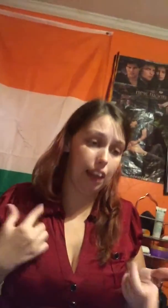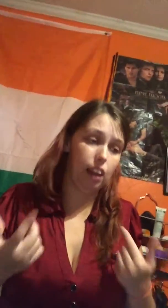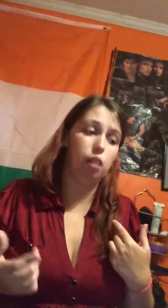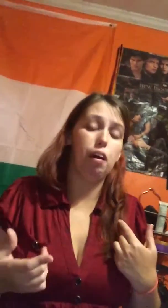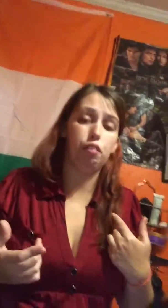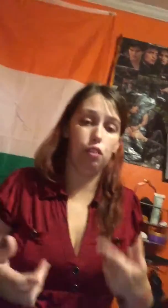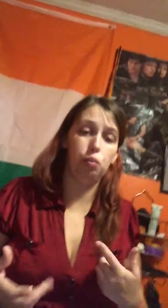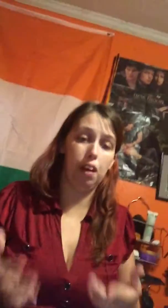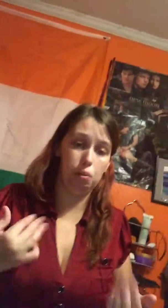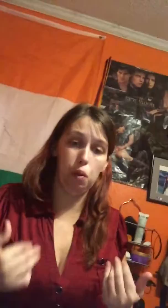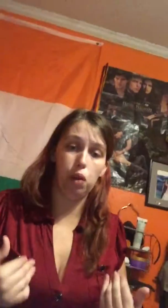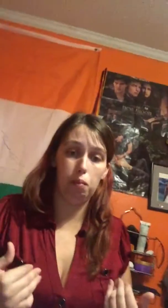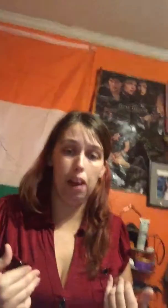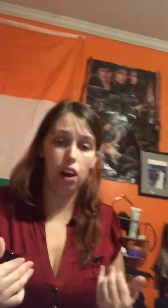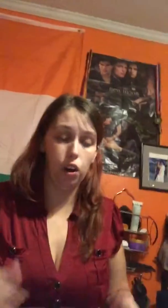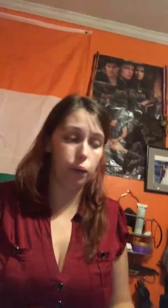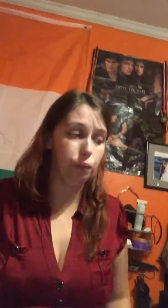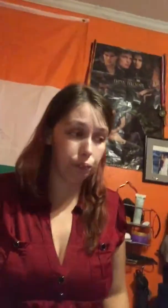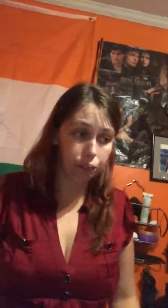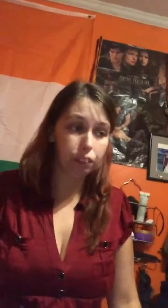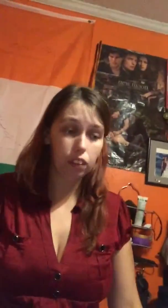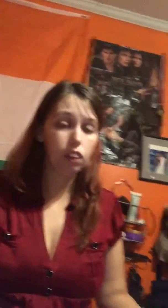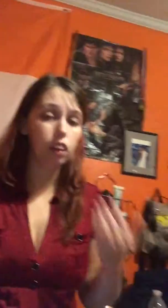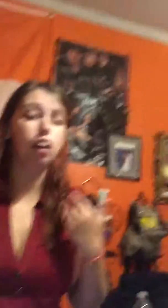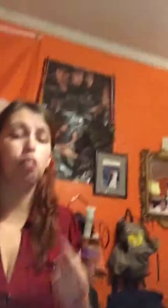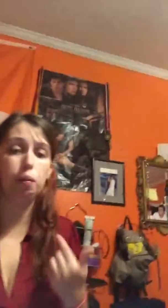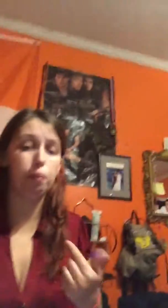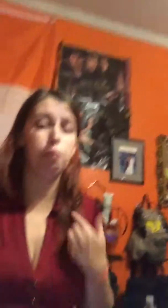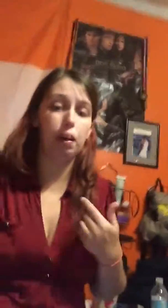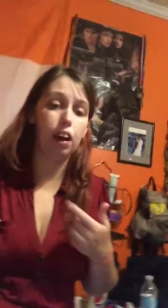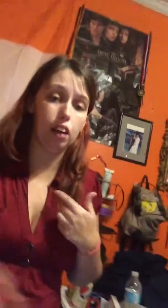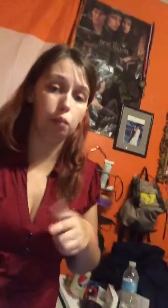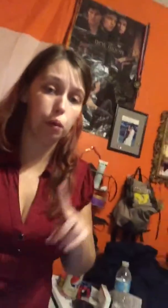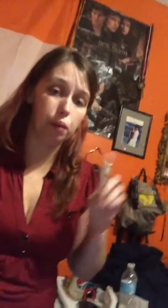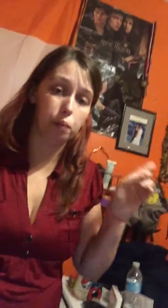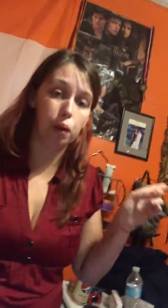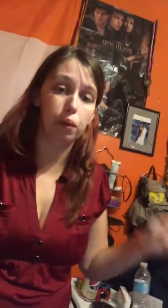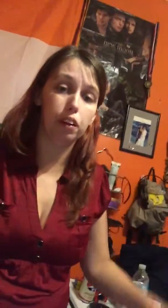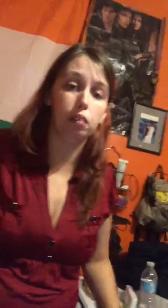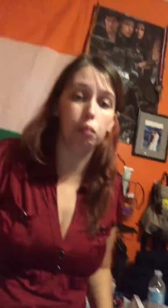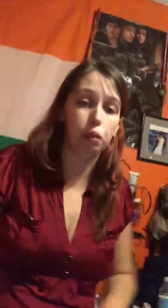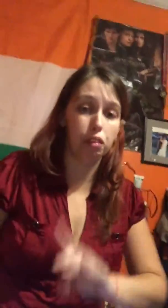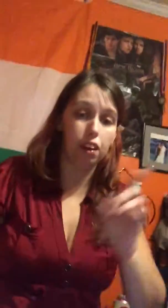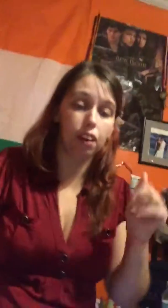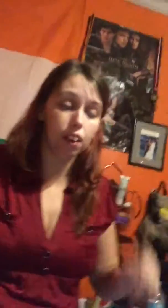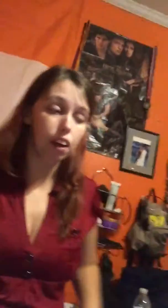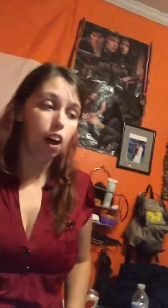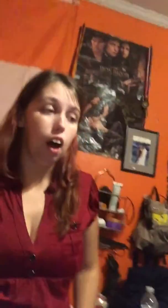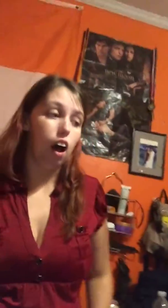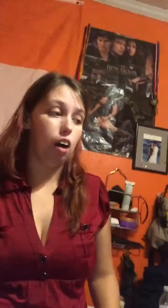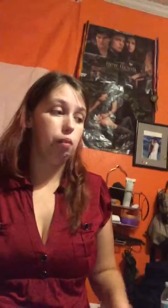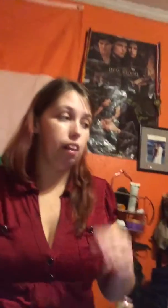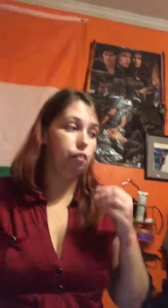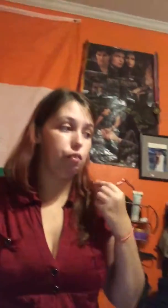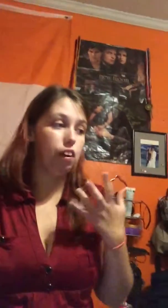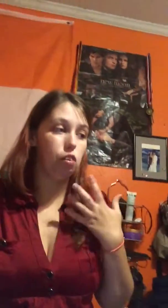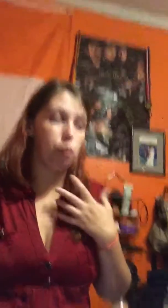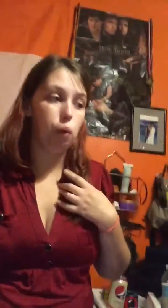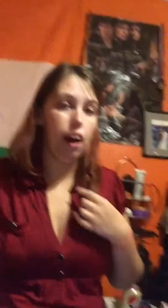Thinking about fruit makes me want a mango. So, I might end up going to buy one. We'll see. And then, vegetable-wise,